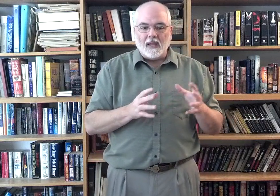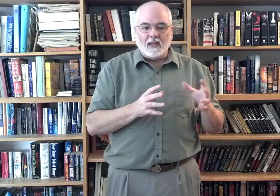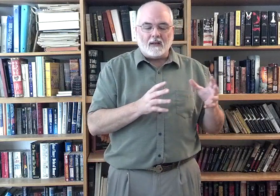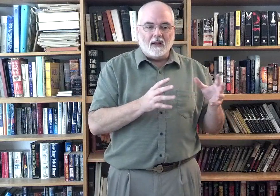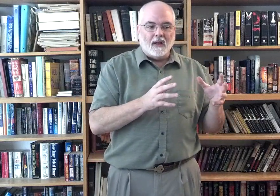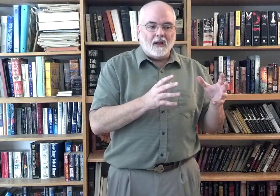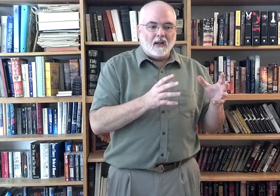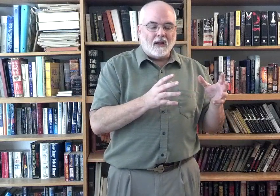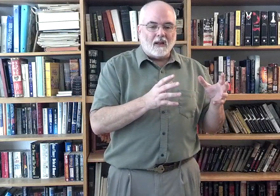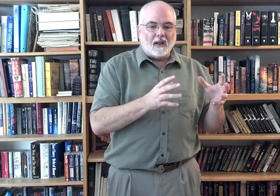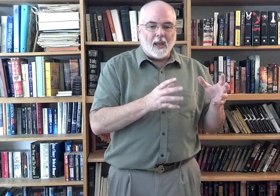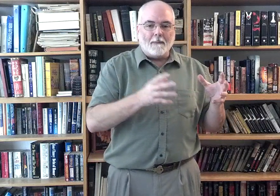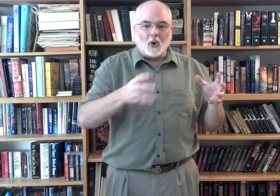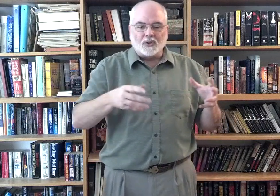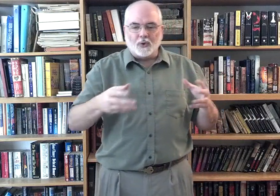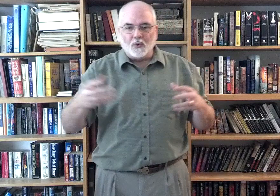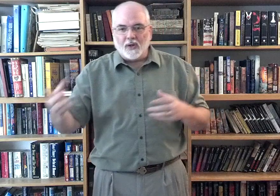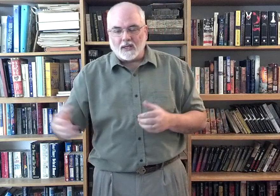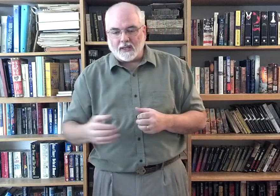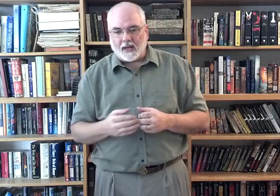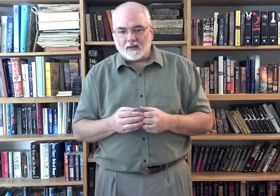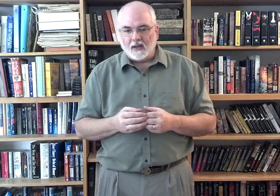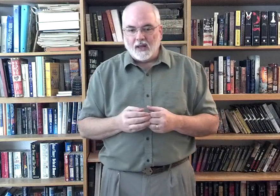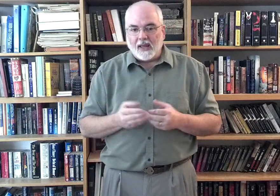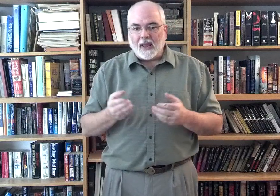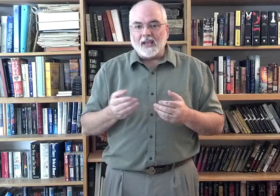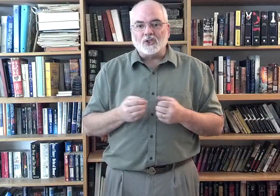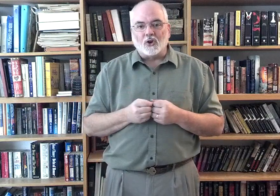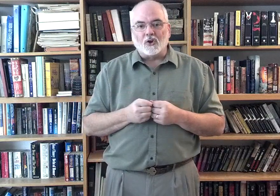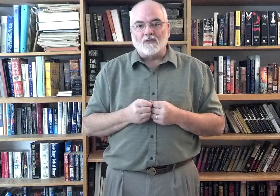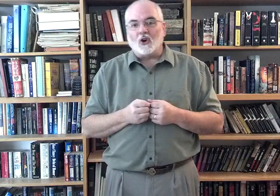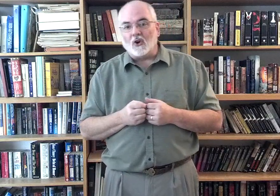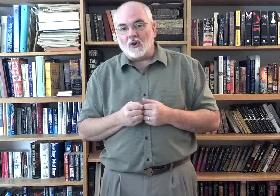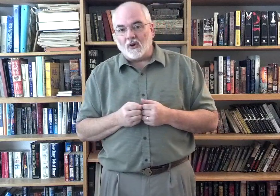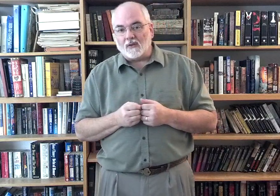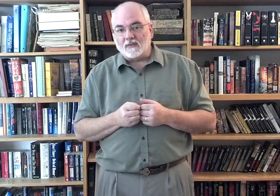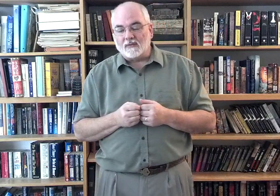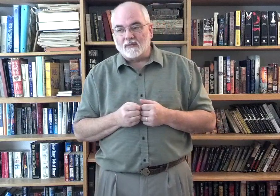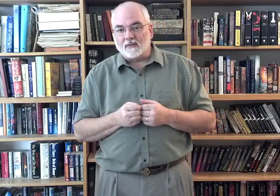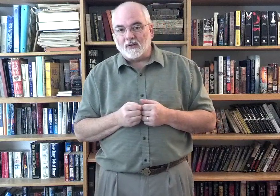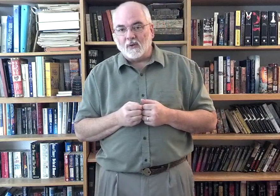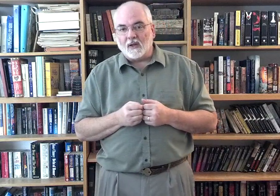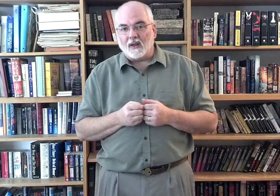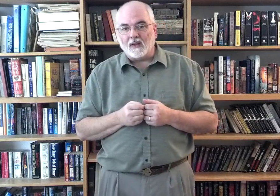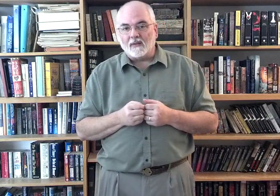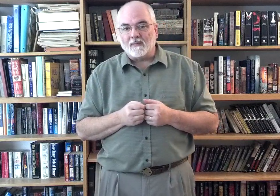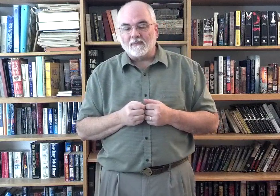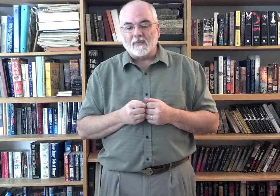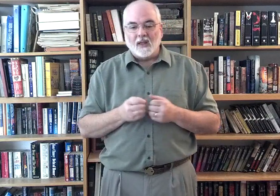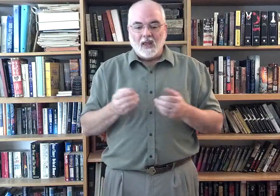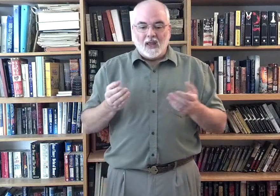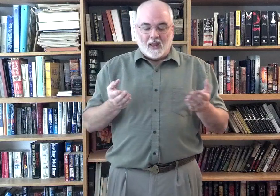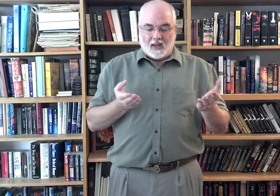it a person who does that. A server, okay?